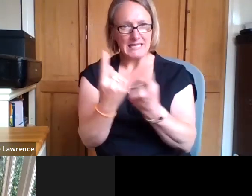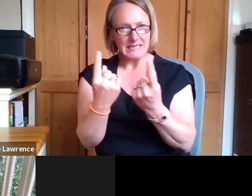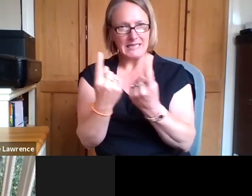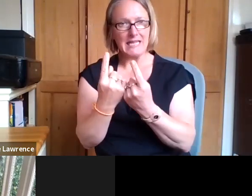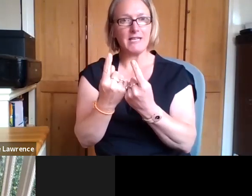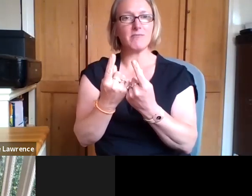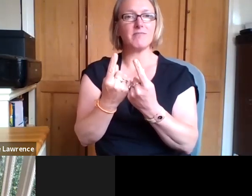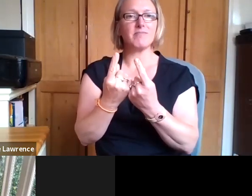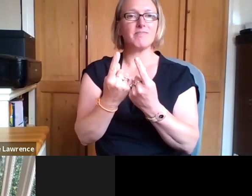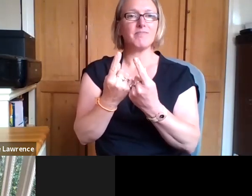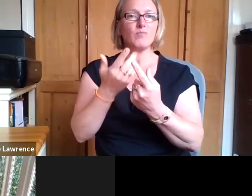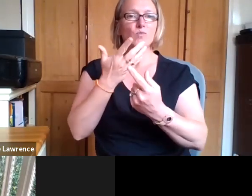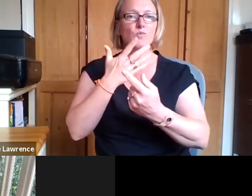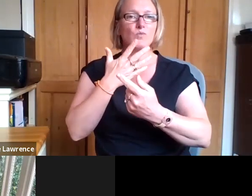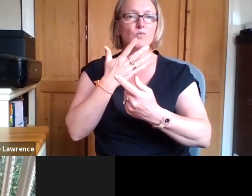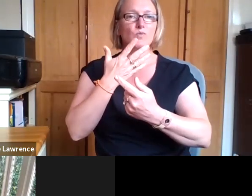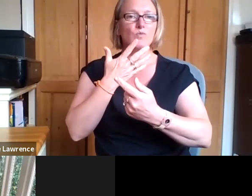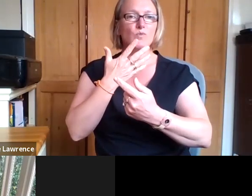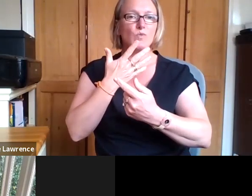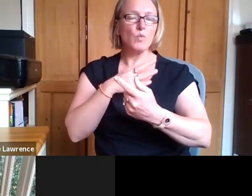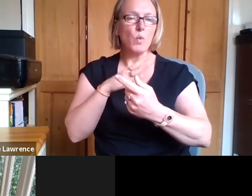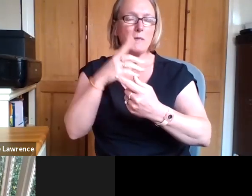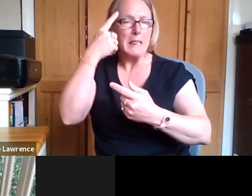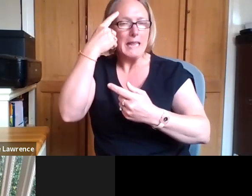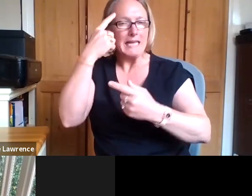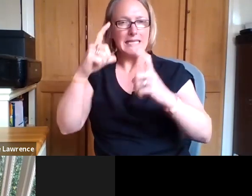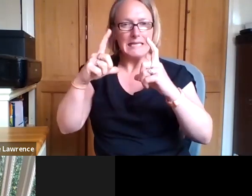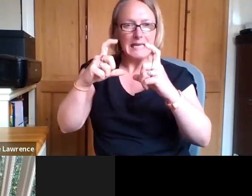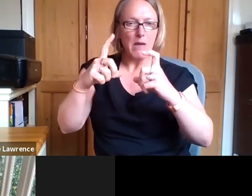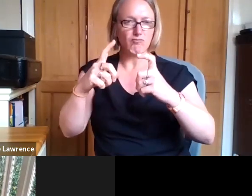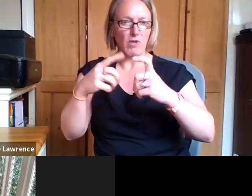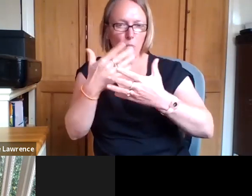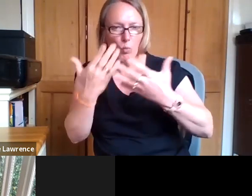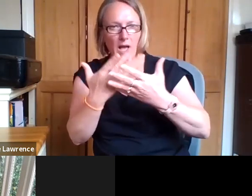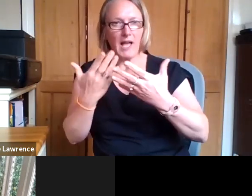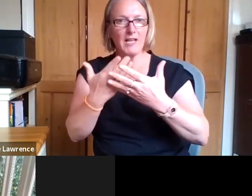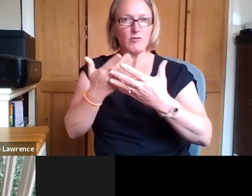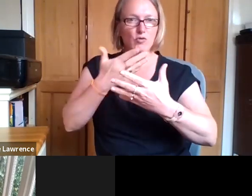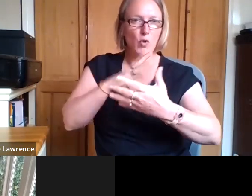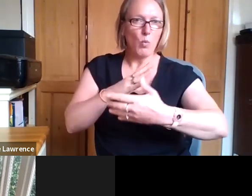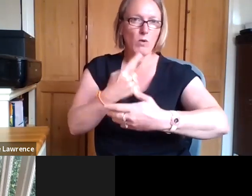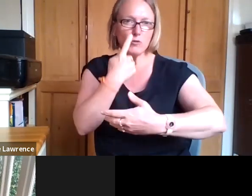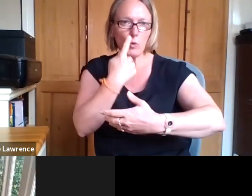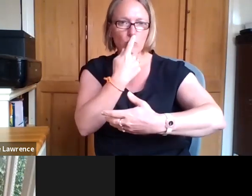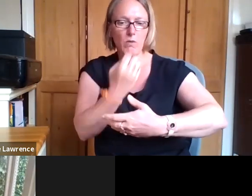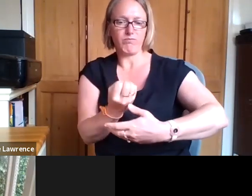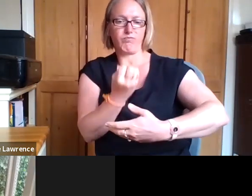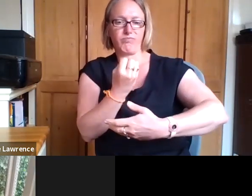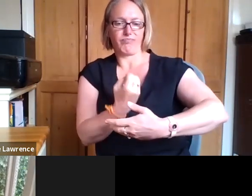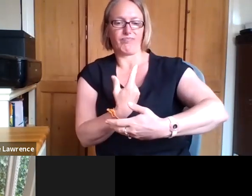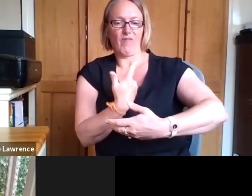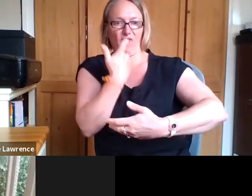what's inside baby's nostril and have something like this. I don't know if you can see on